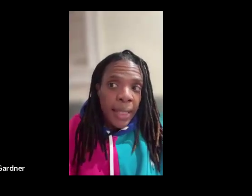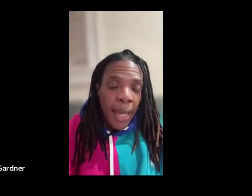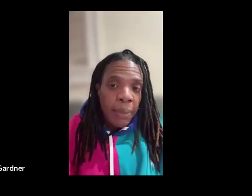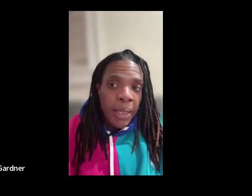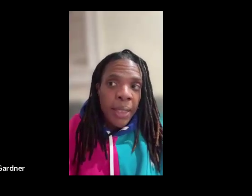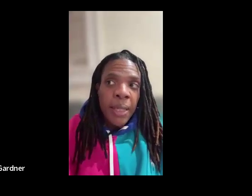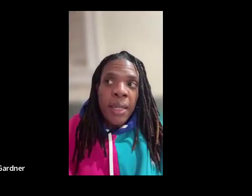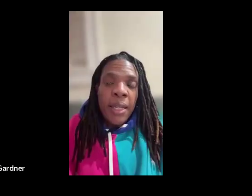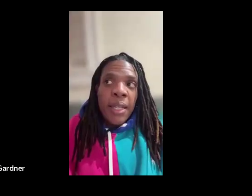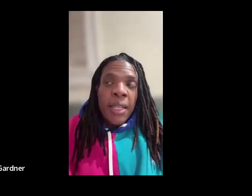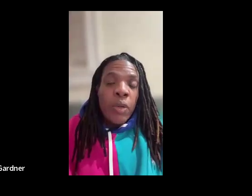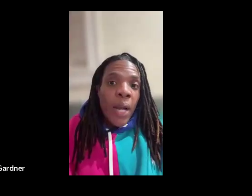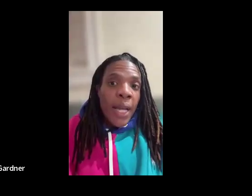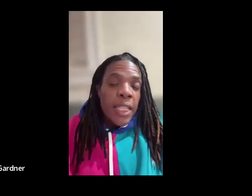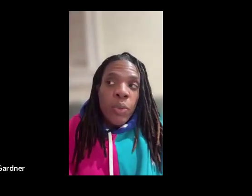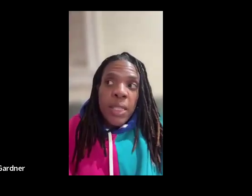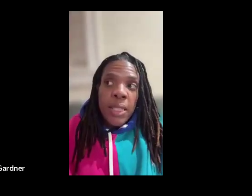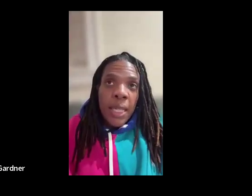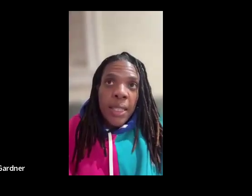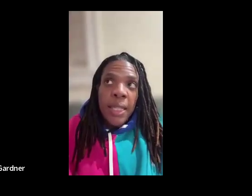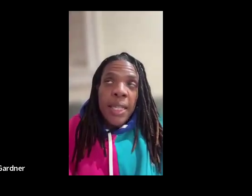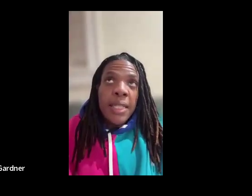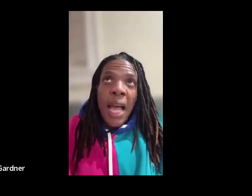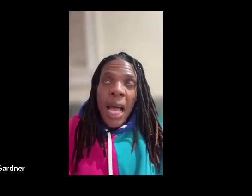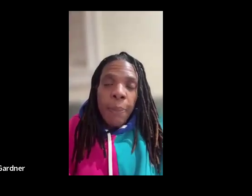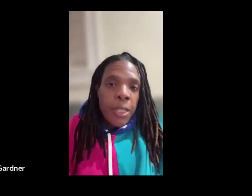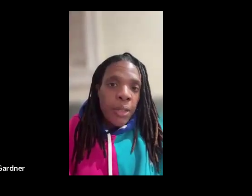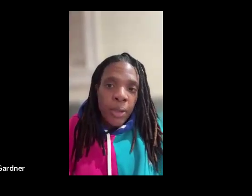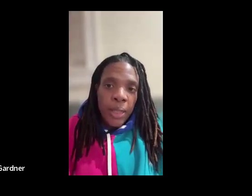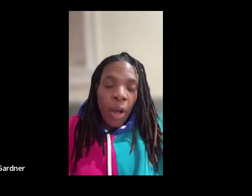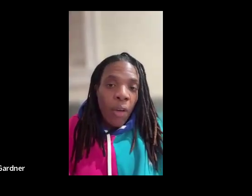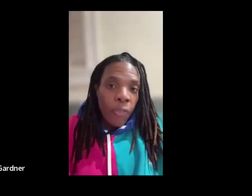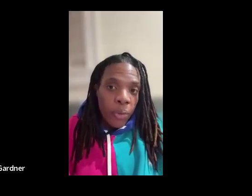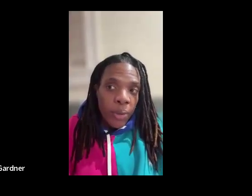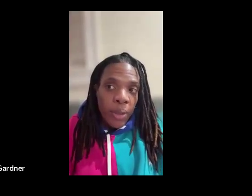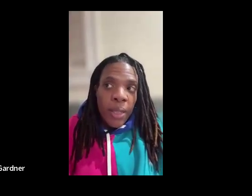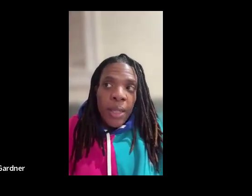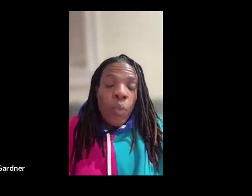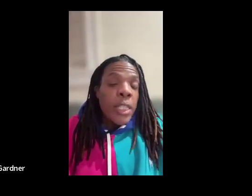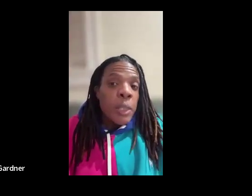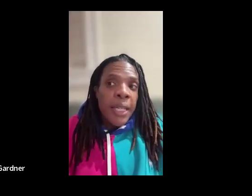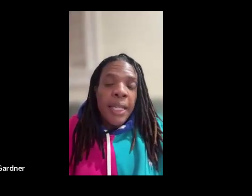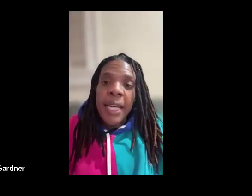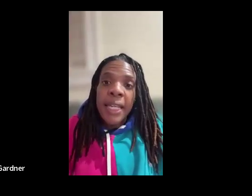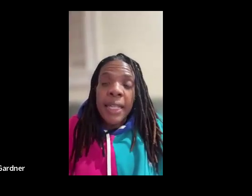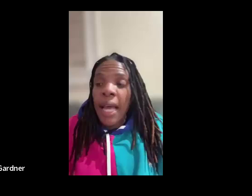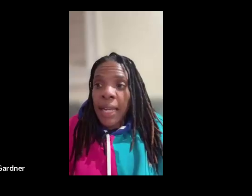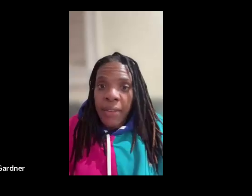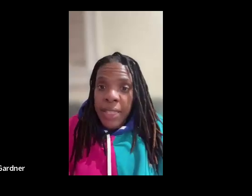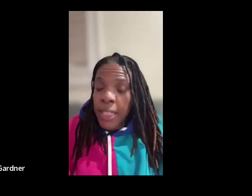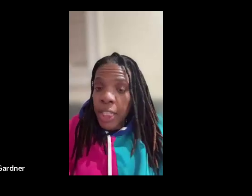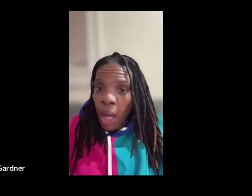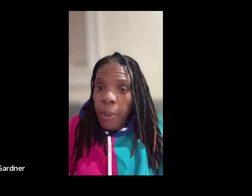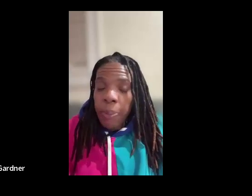at Lee Academy, the way this was done is absolutely awful. When speaking, they